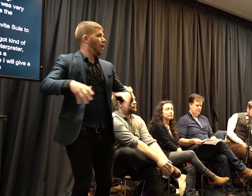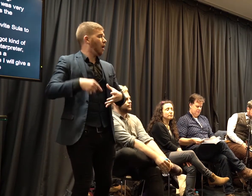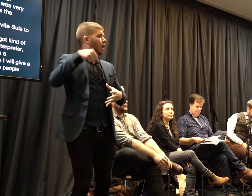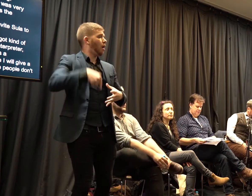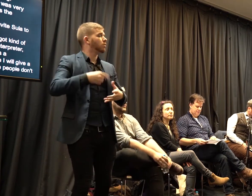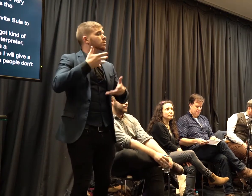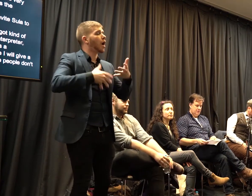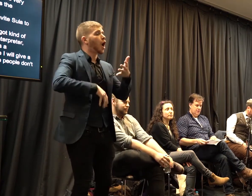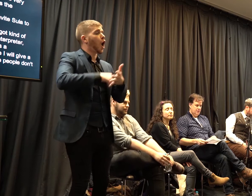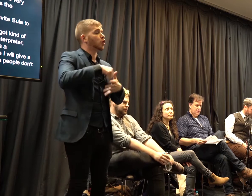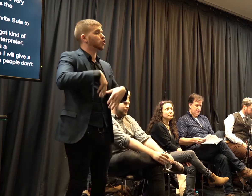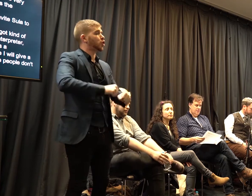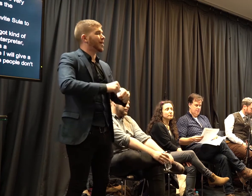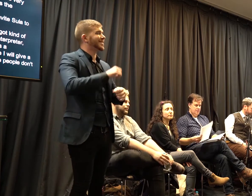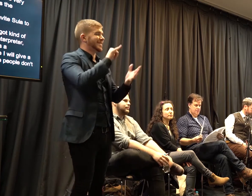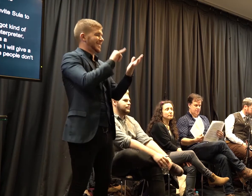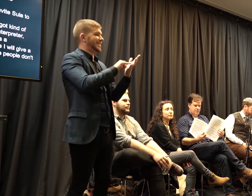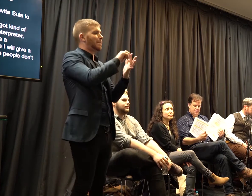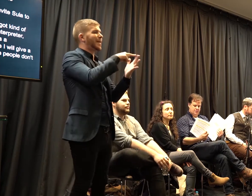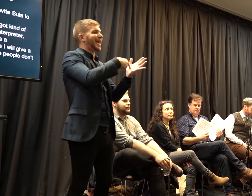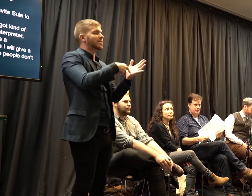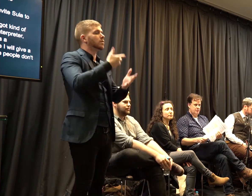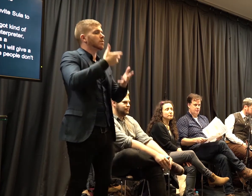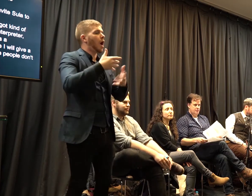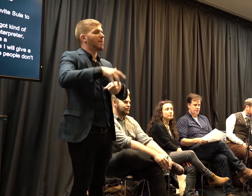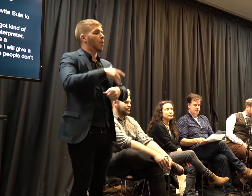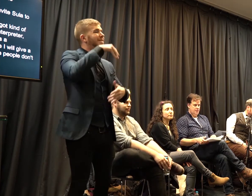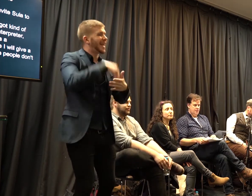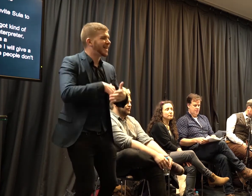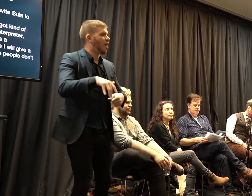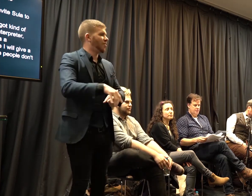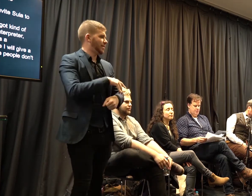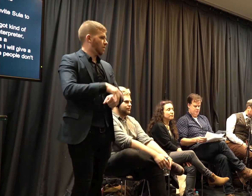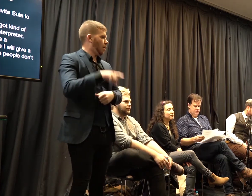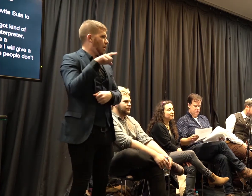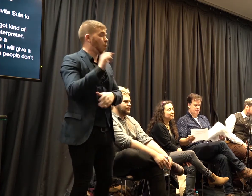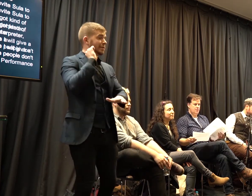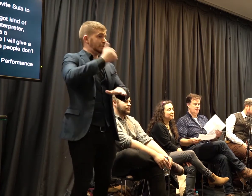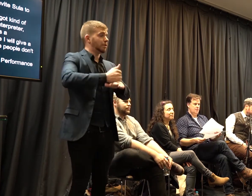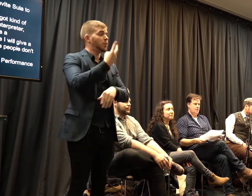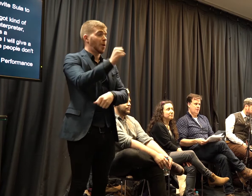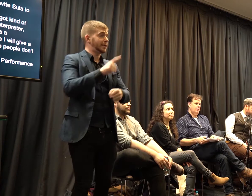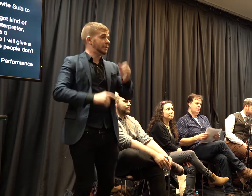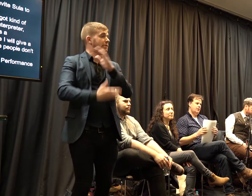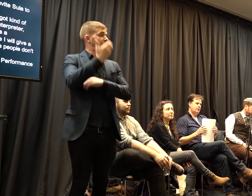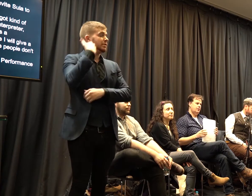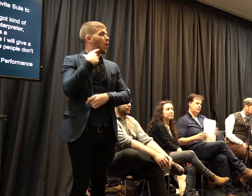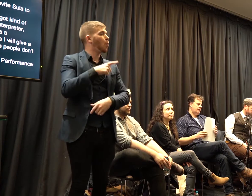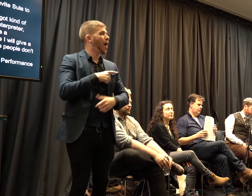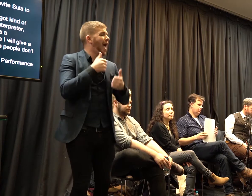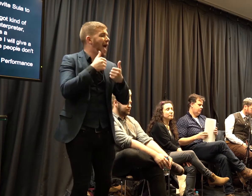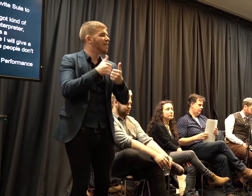signed culture started life as split signed performances in theatre, which was set up over 20 years ago to advocate